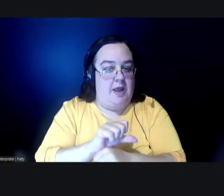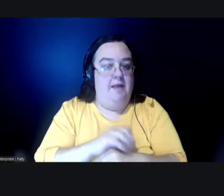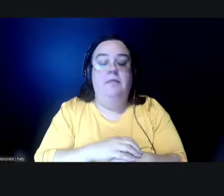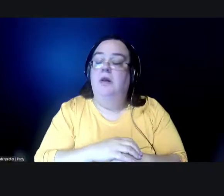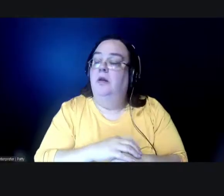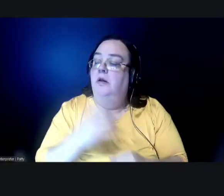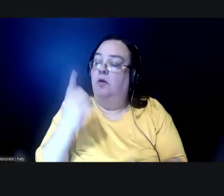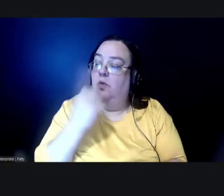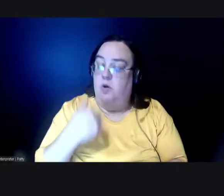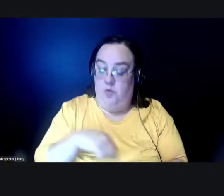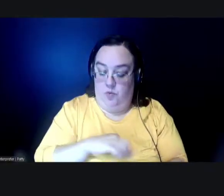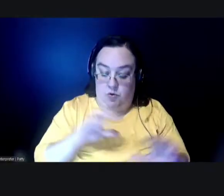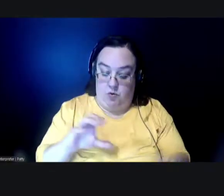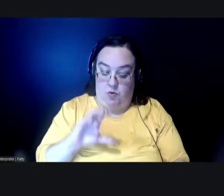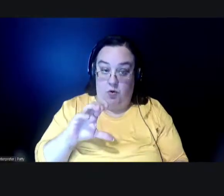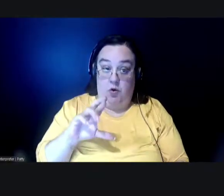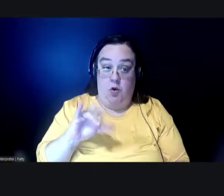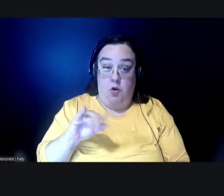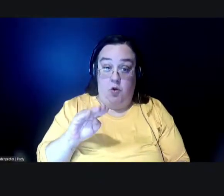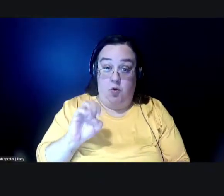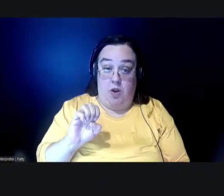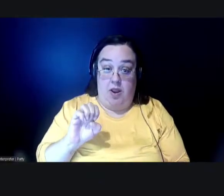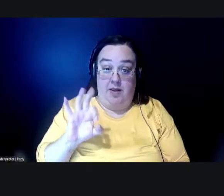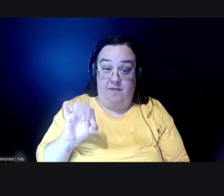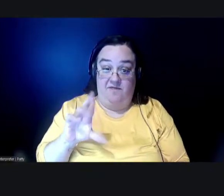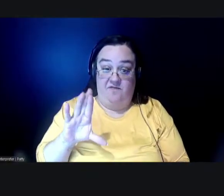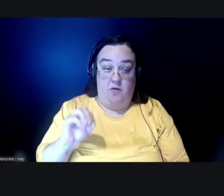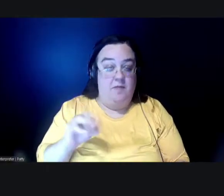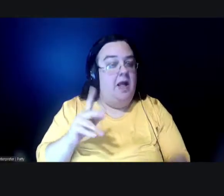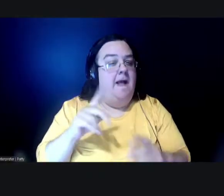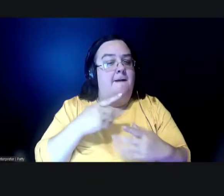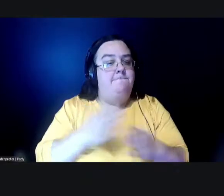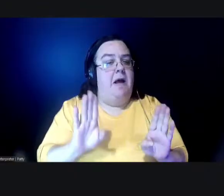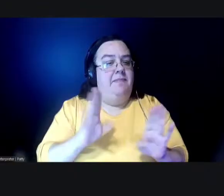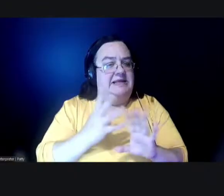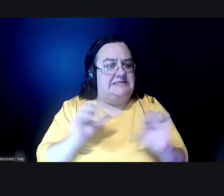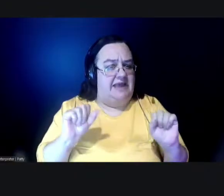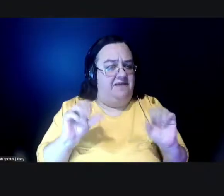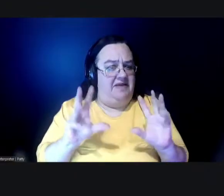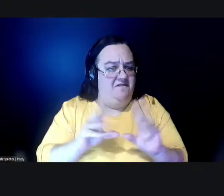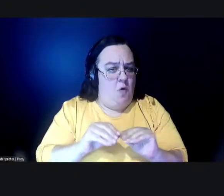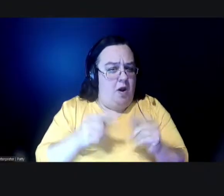a crime forum, public safety forum in November?